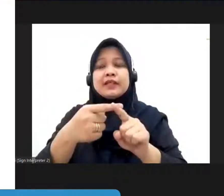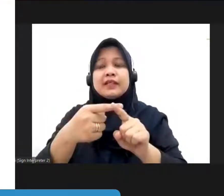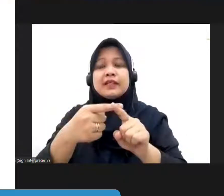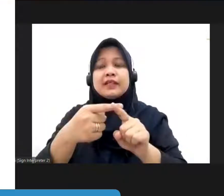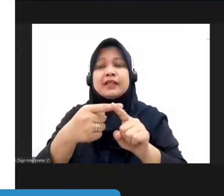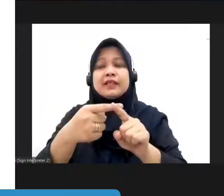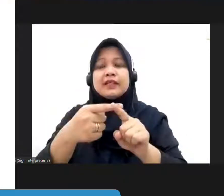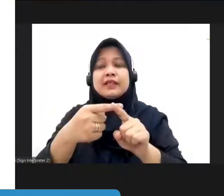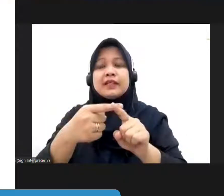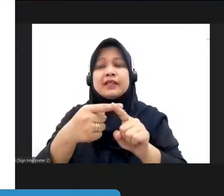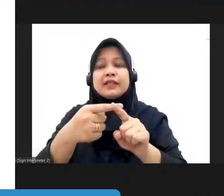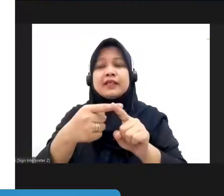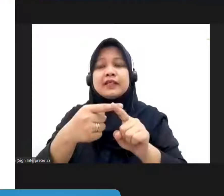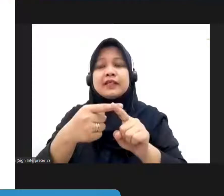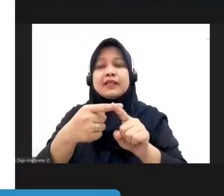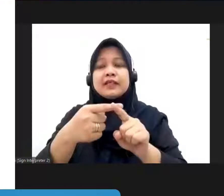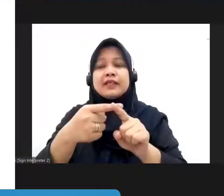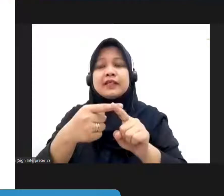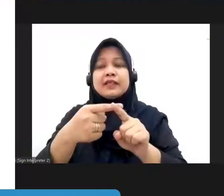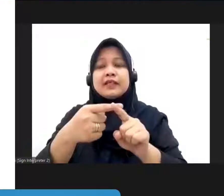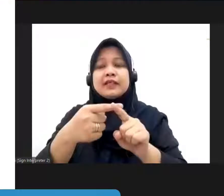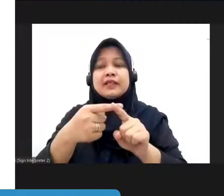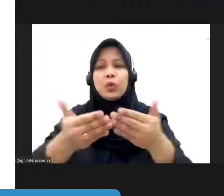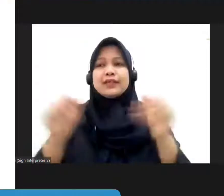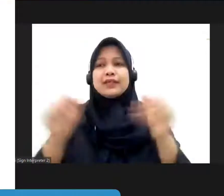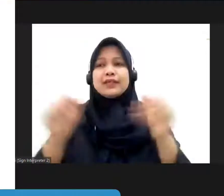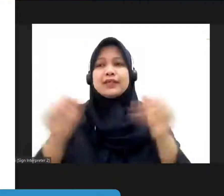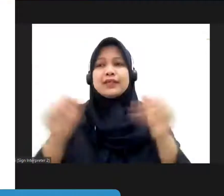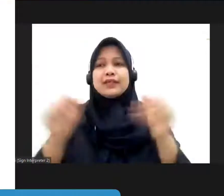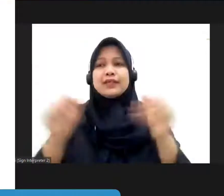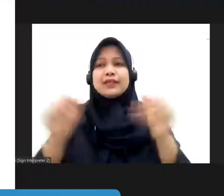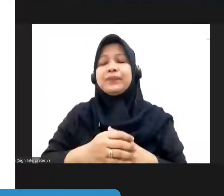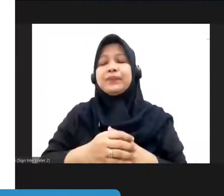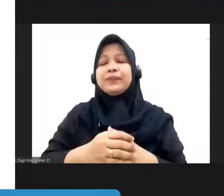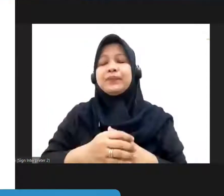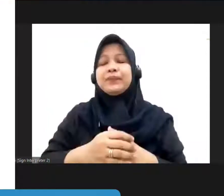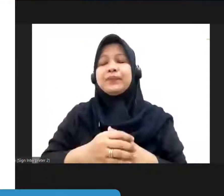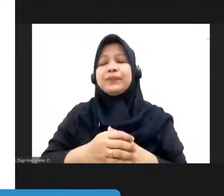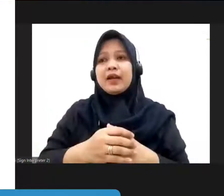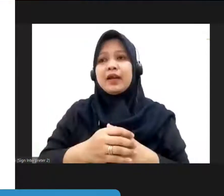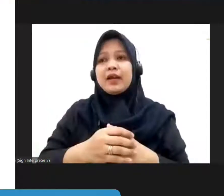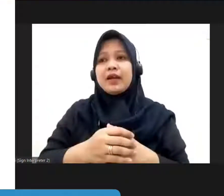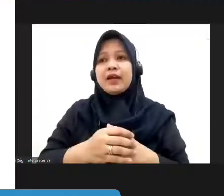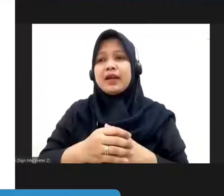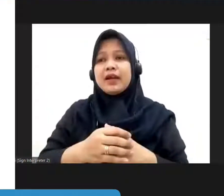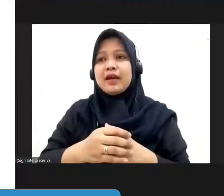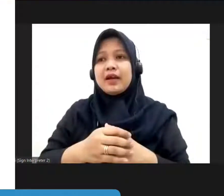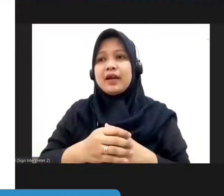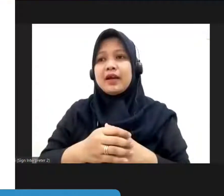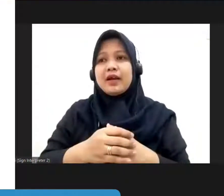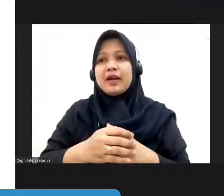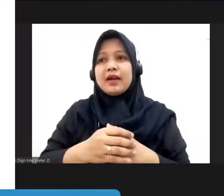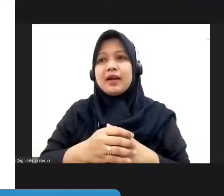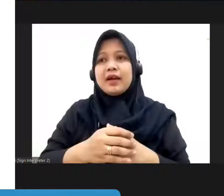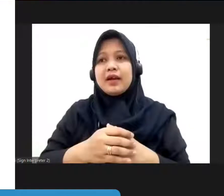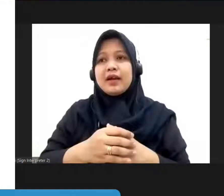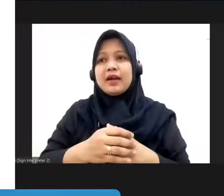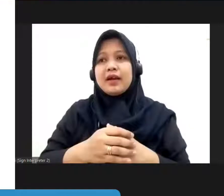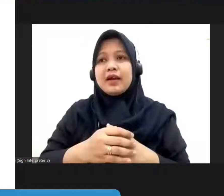are trying to kind of capitalize on, that how we can empower, let's say, the